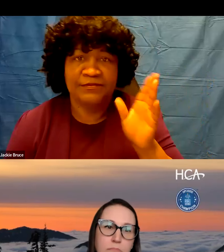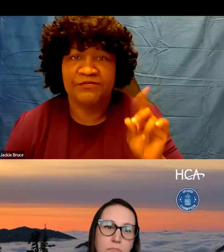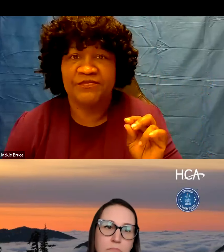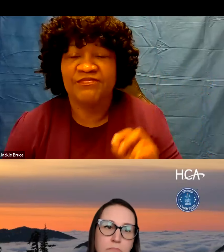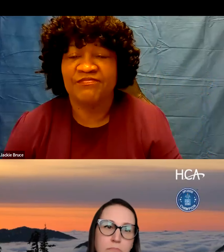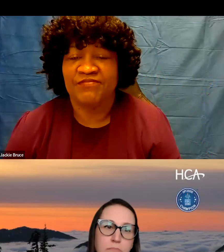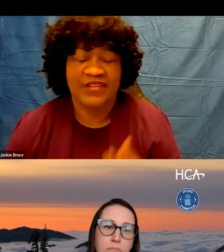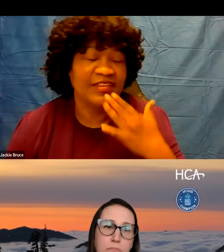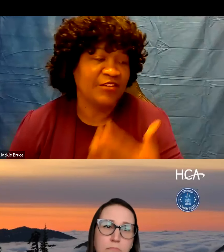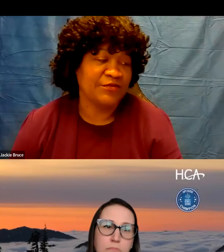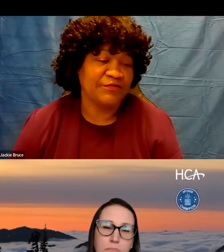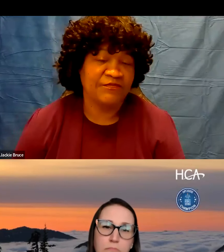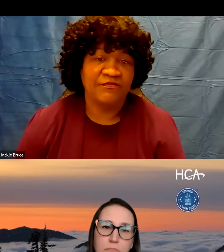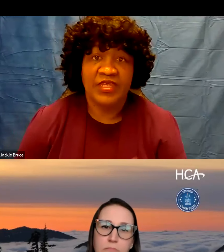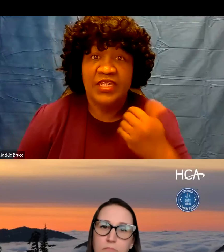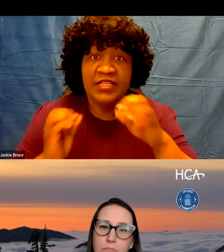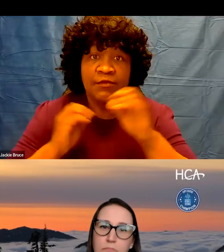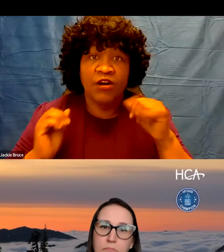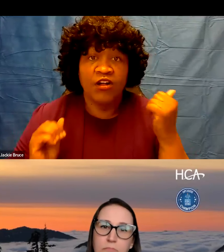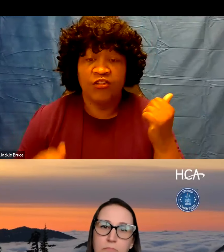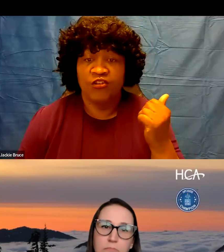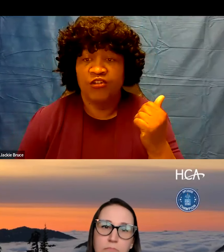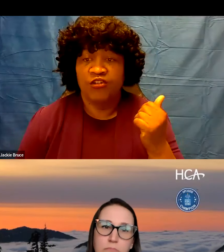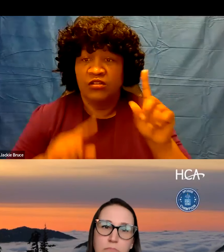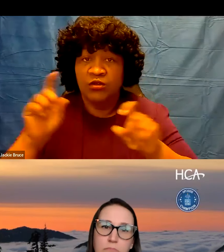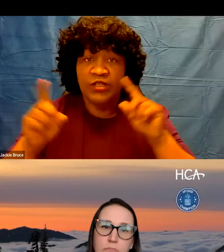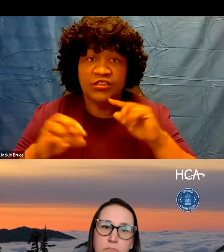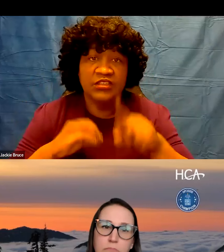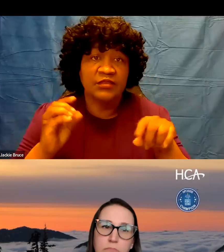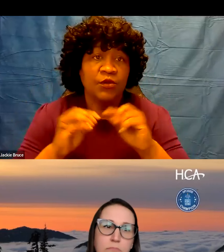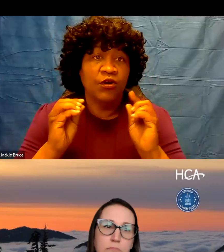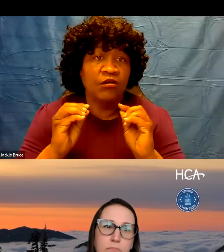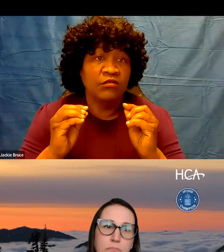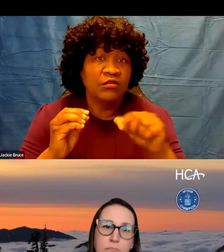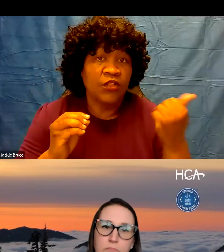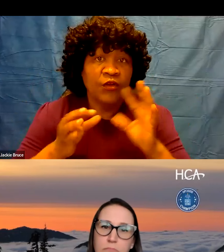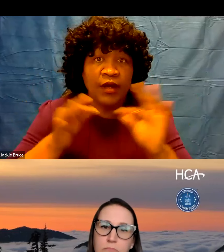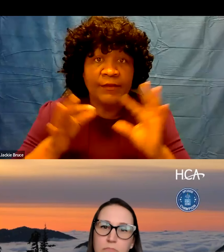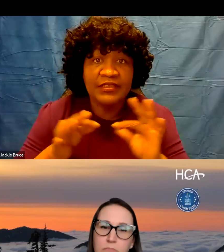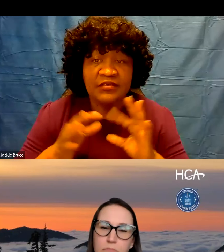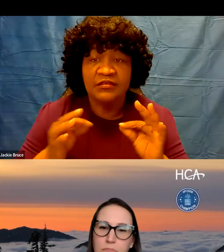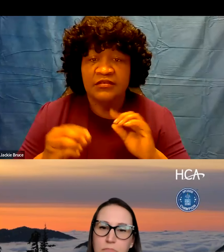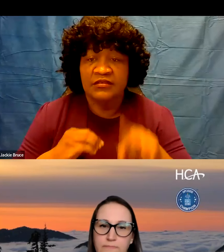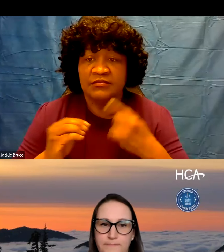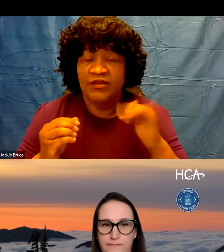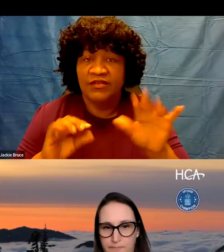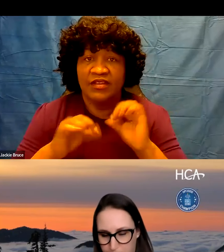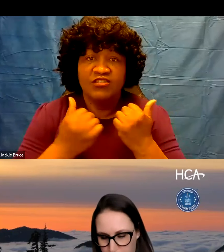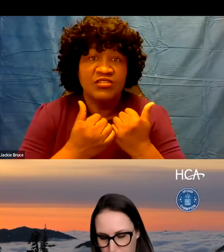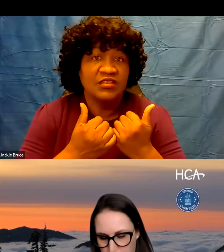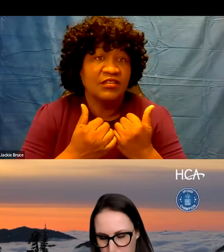you. All right, any other questions or comments on the